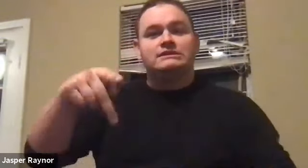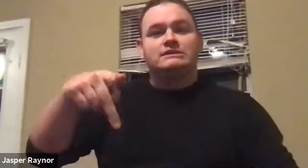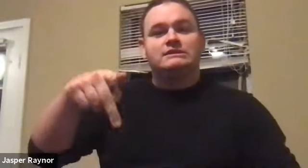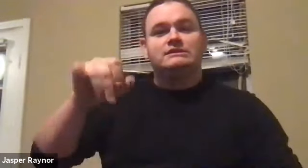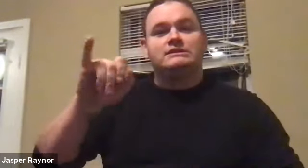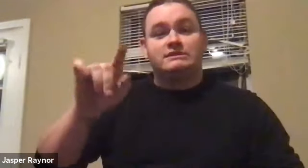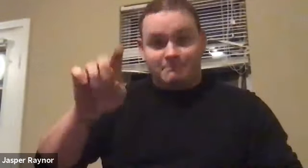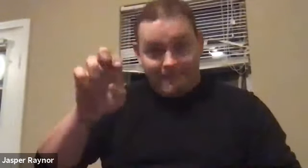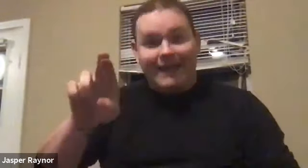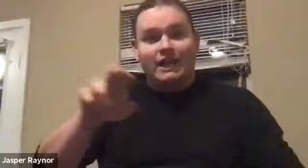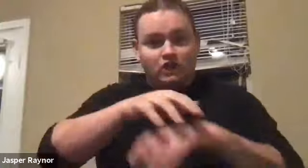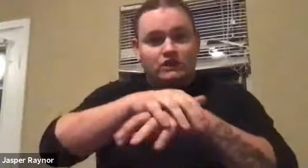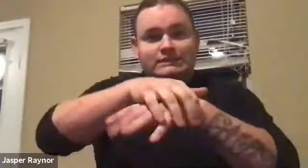Spider. Spider?